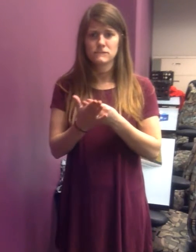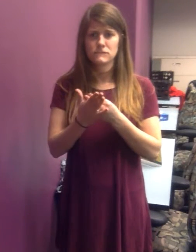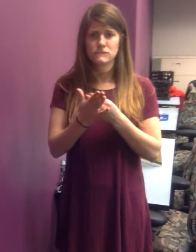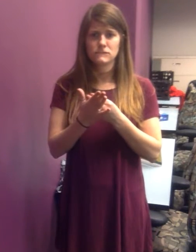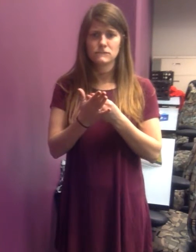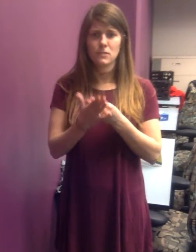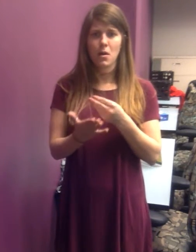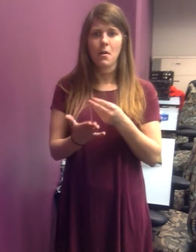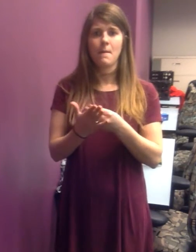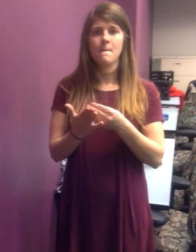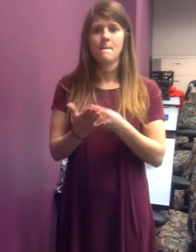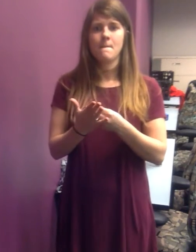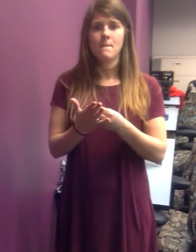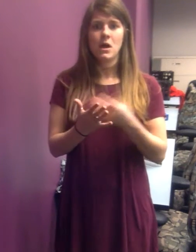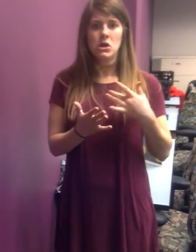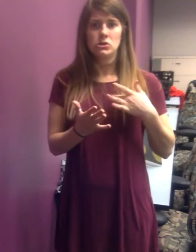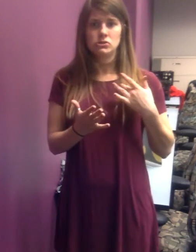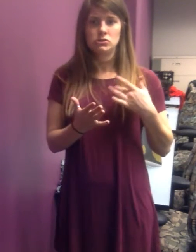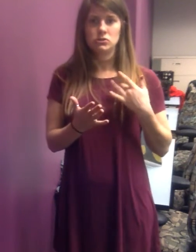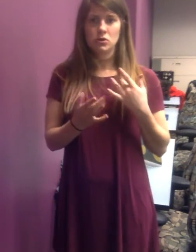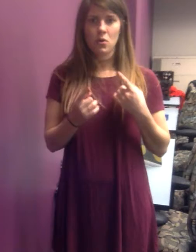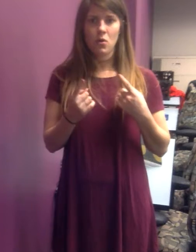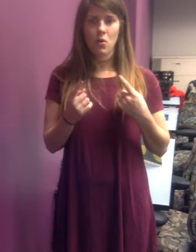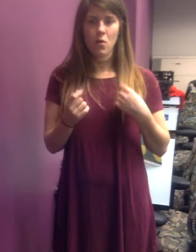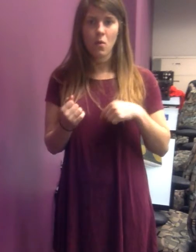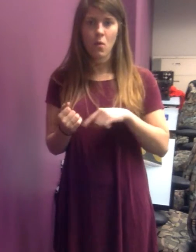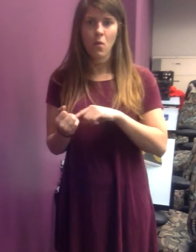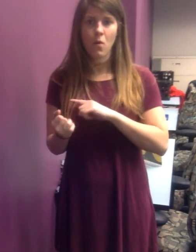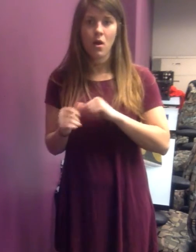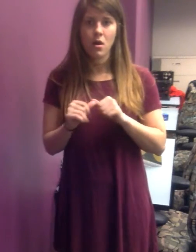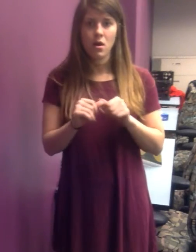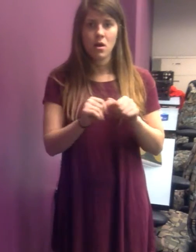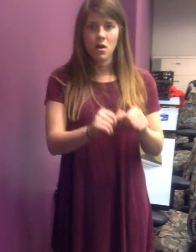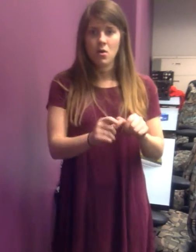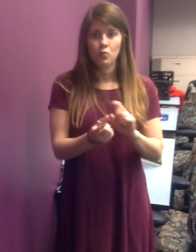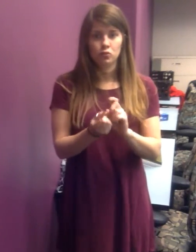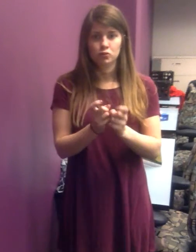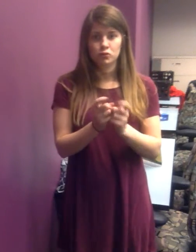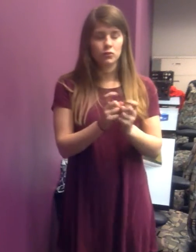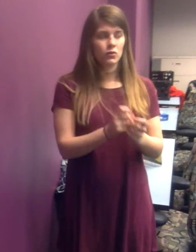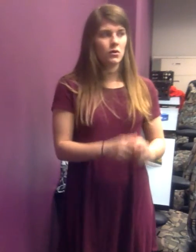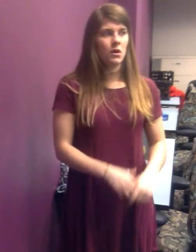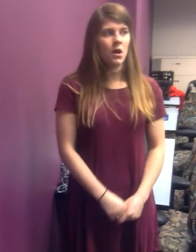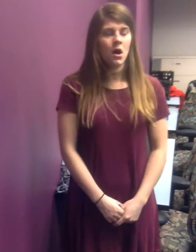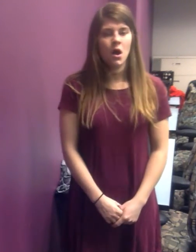over the next 10 or 15 years, Americans will reconsider the ideas that were propounded by these campaigners, that there's a lot of